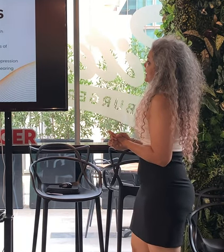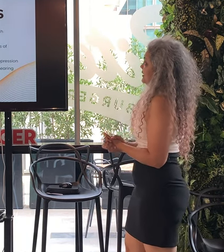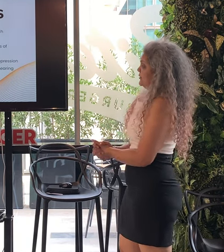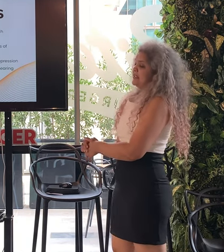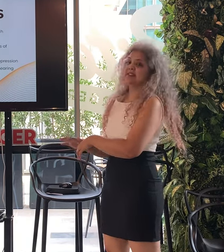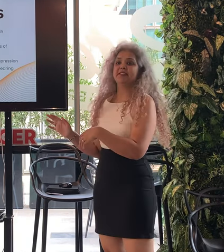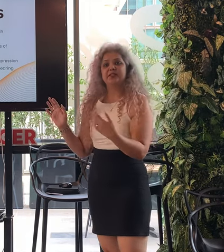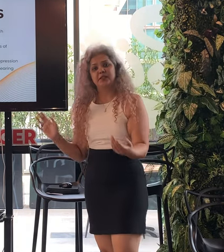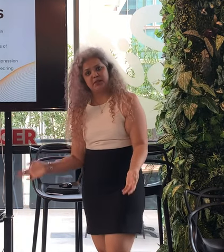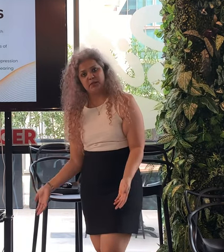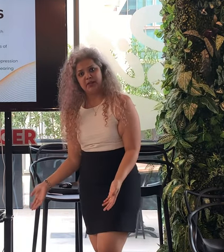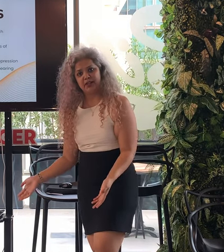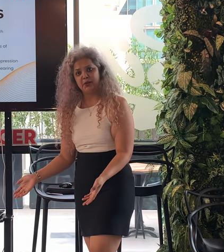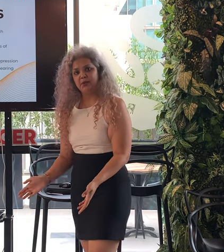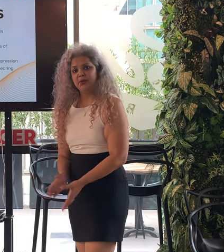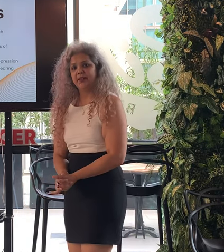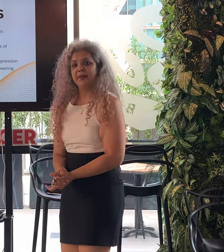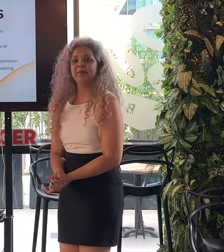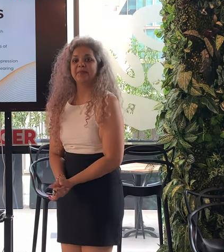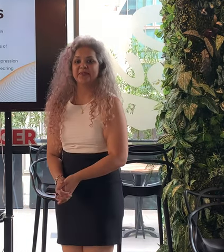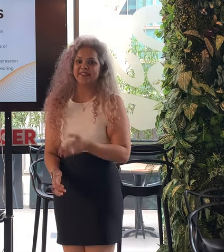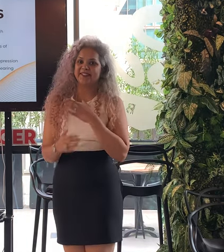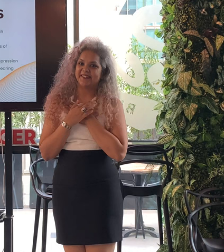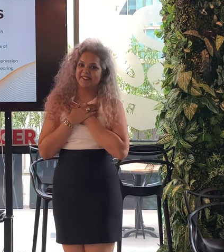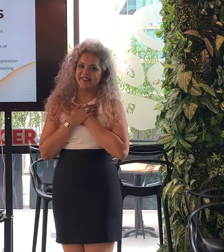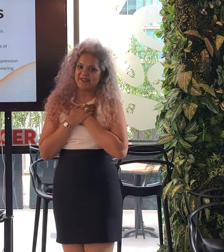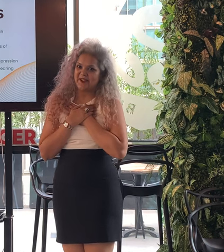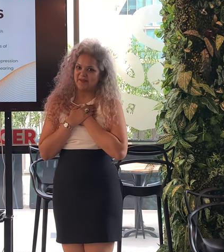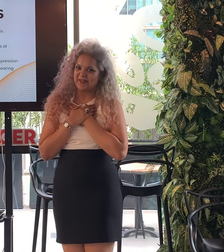Service is. This is what I do. Yes sir. Happy.